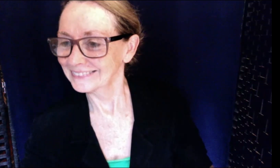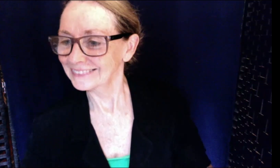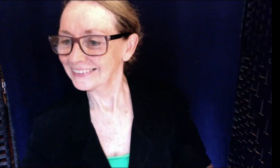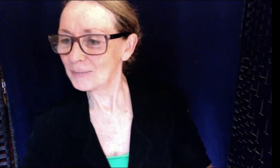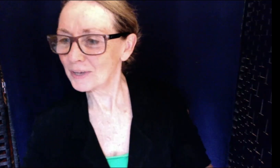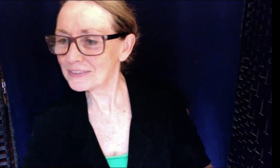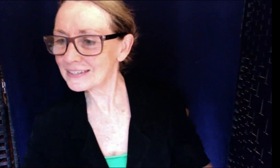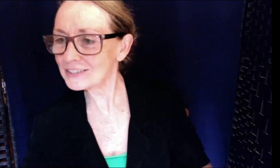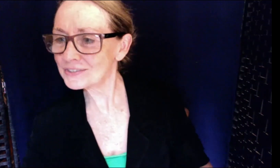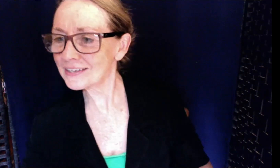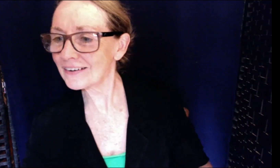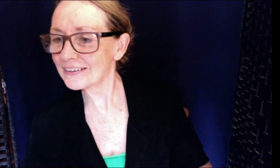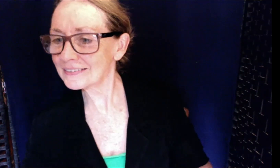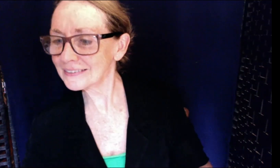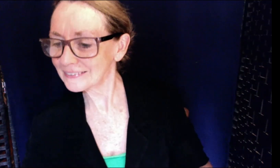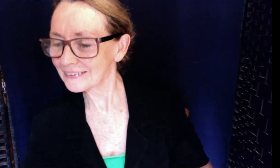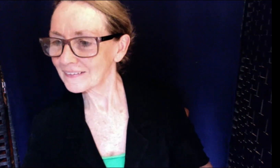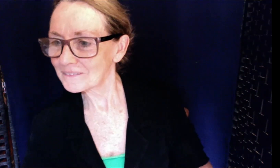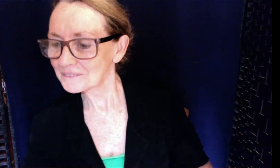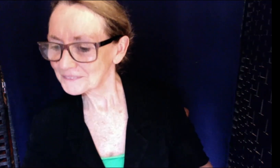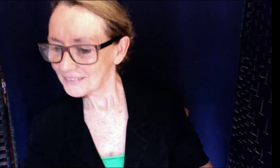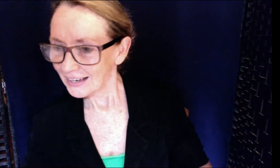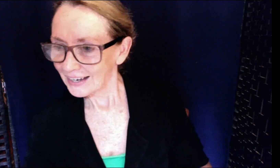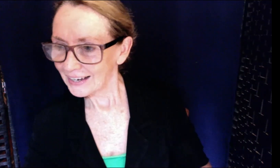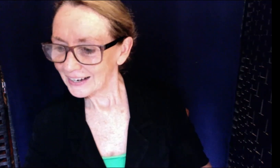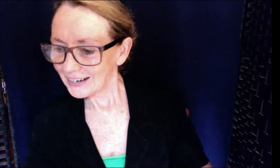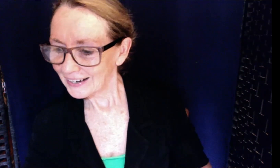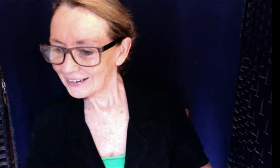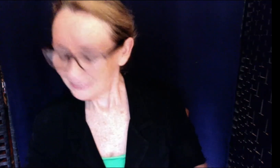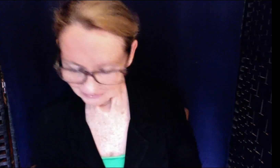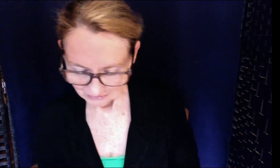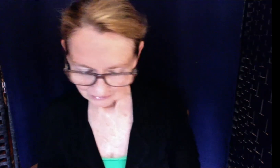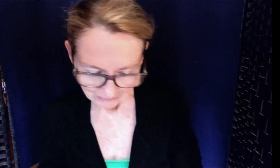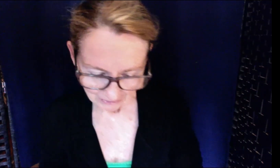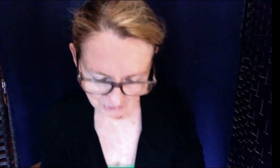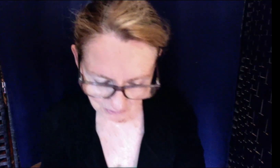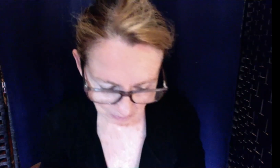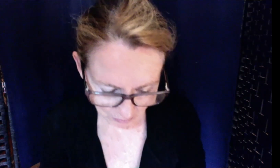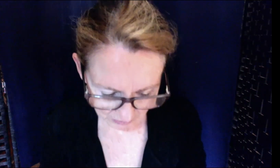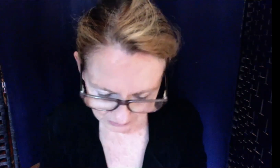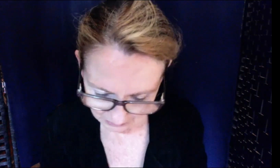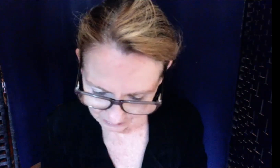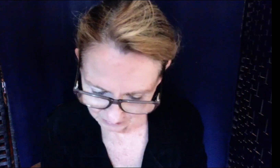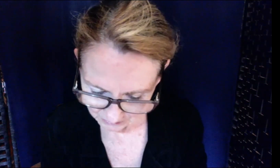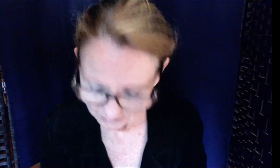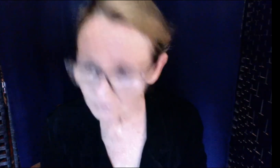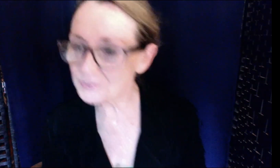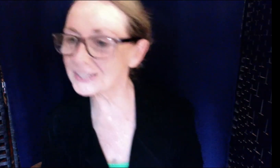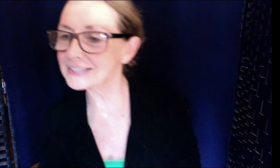Hey, Bethany, can you stay on? I'm staying. I'm staying. Okay, now I have to remember what I was going to ask you. Oh, I was going to tell